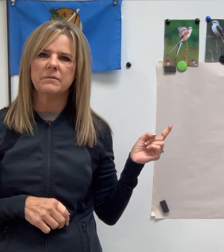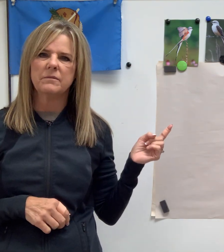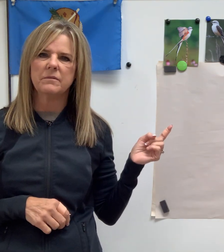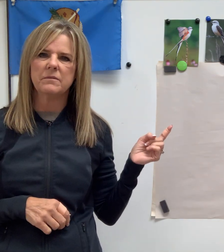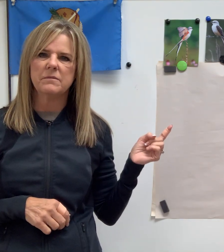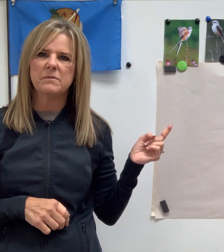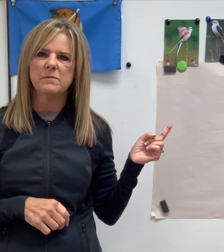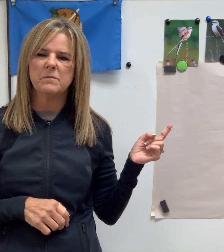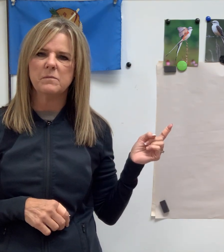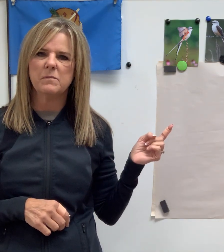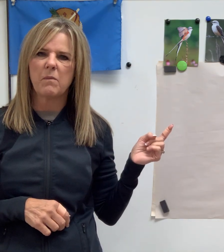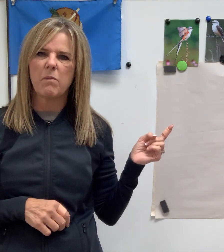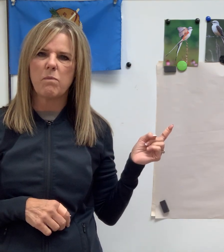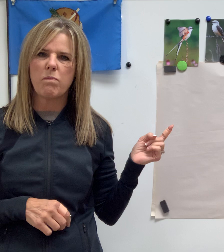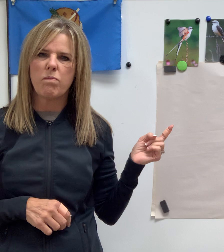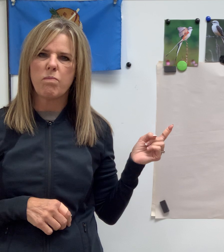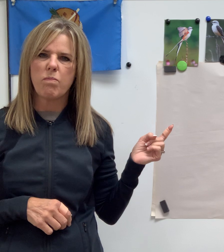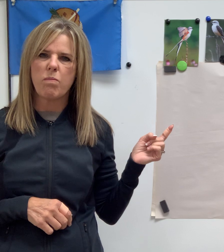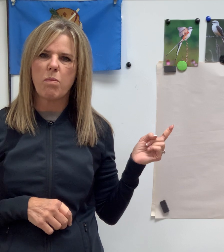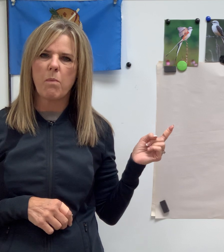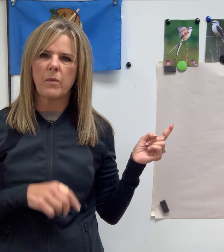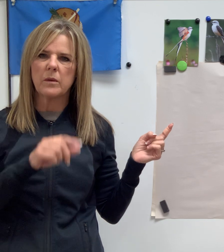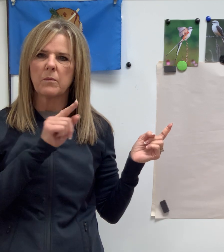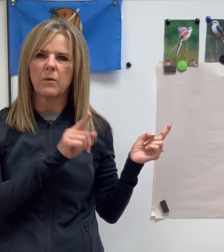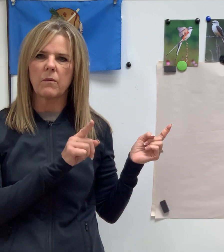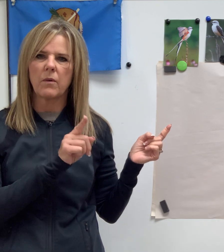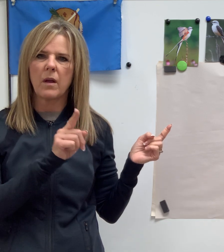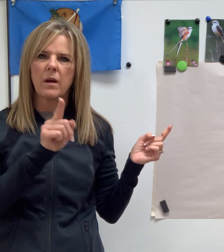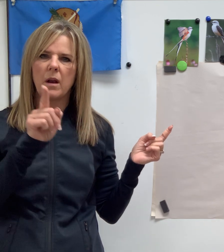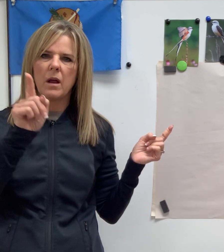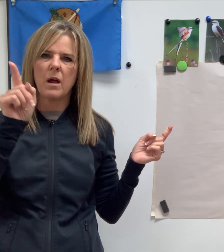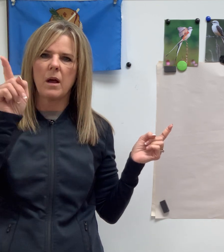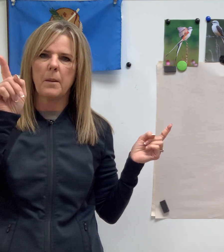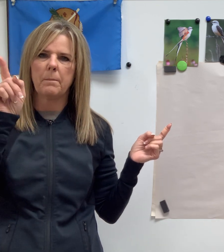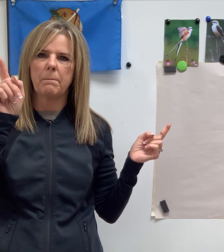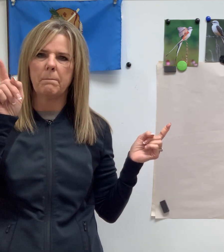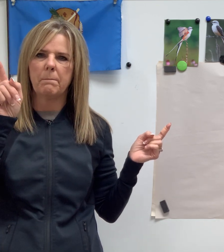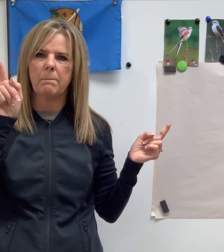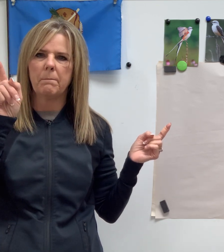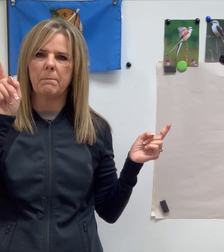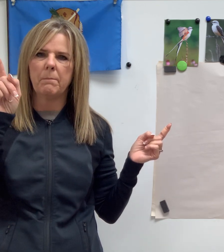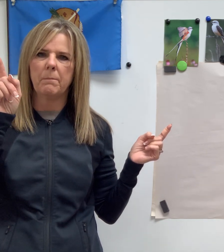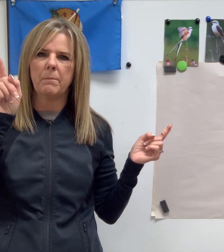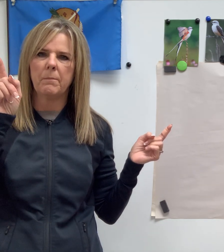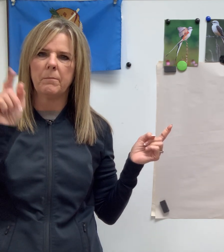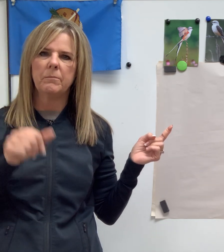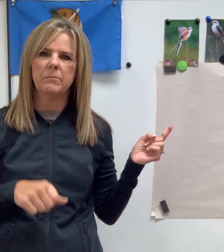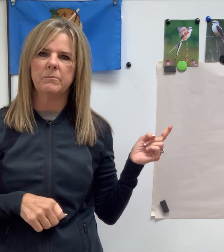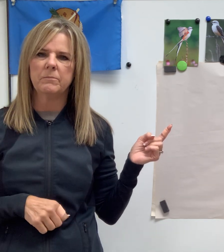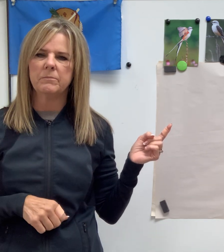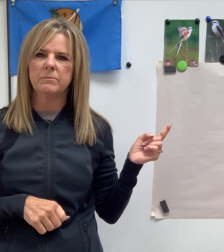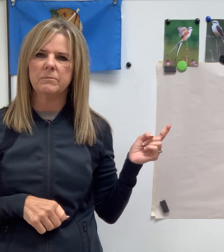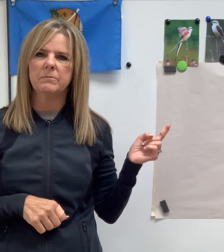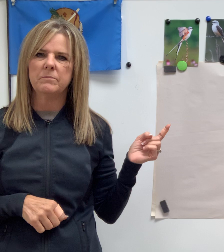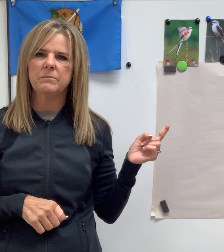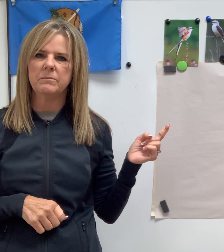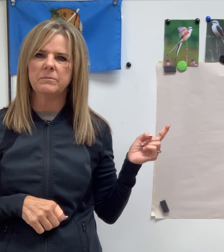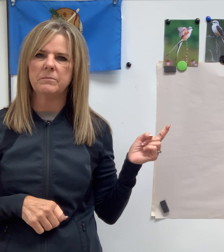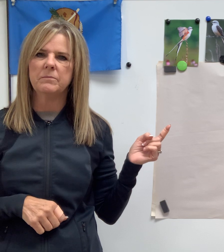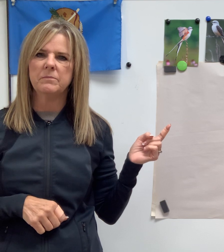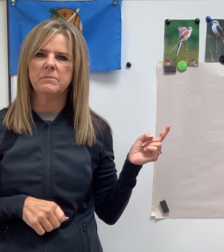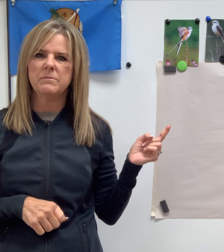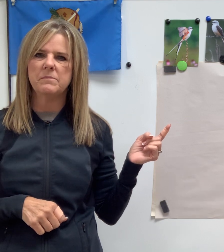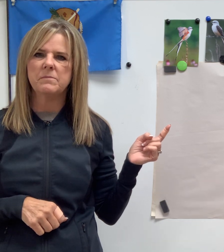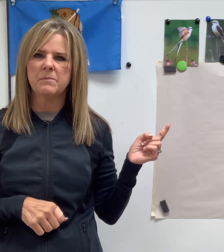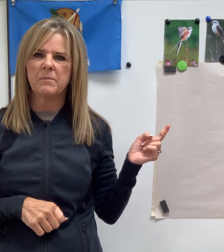line coming up, and then I'm gonna make this curve line for this part of the wing curving back, and it slightly curves